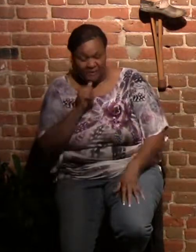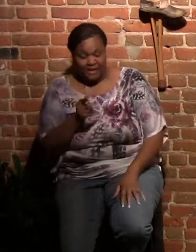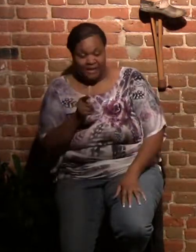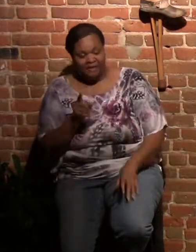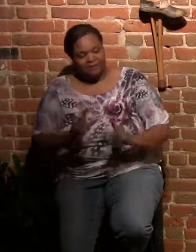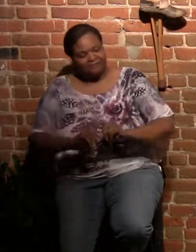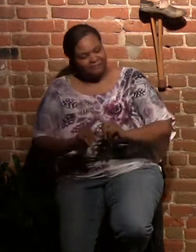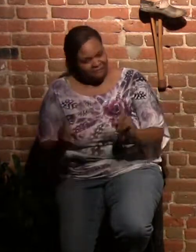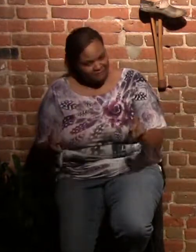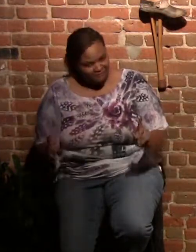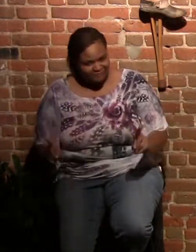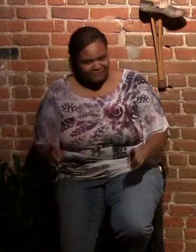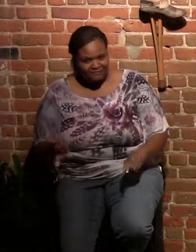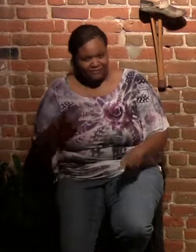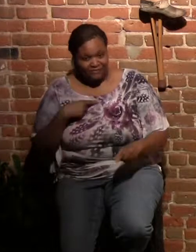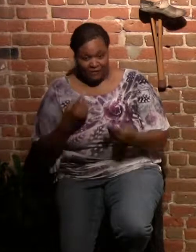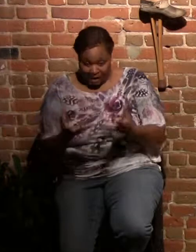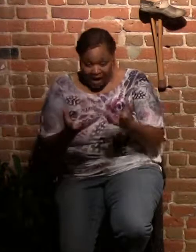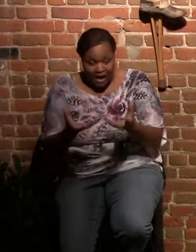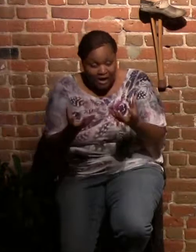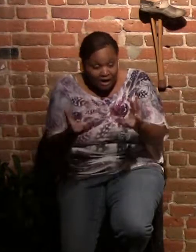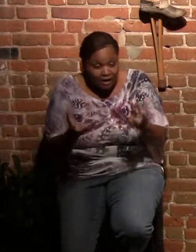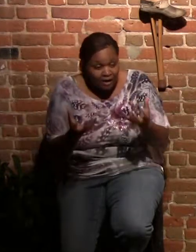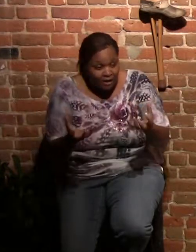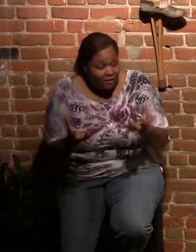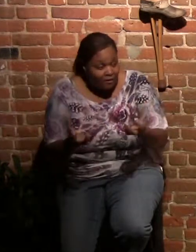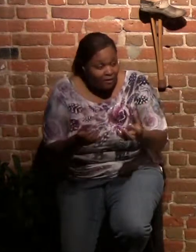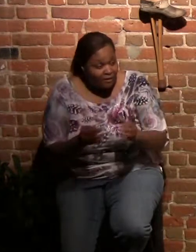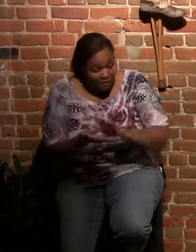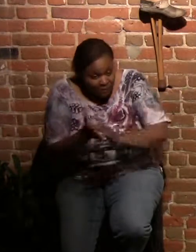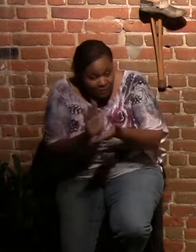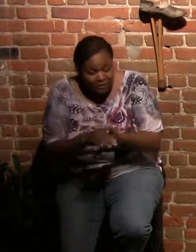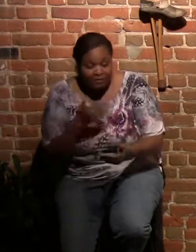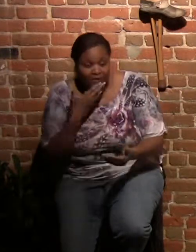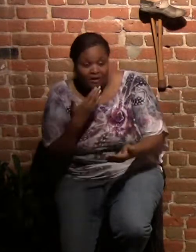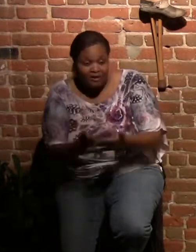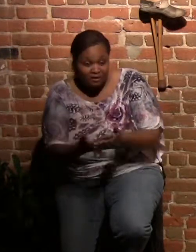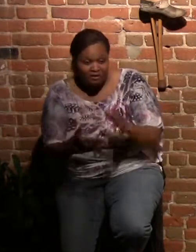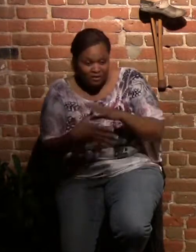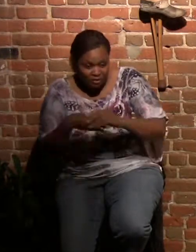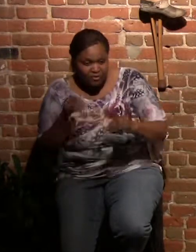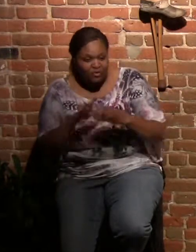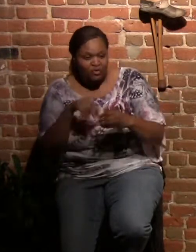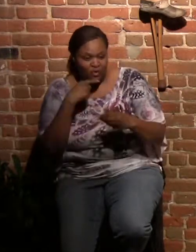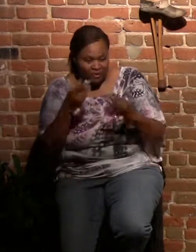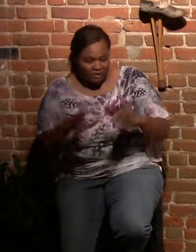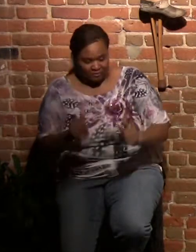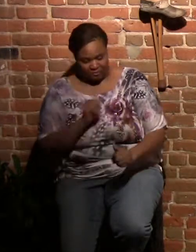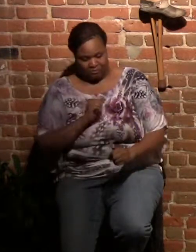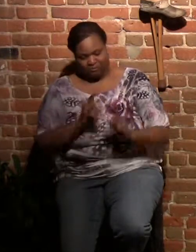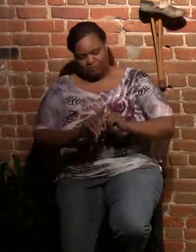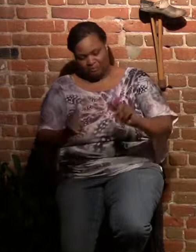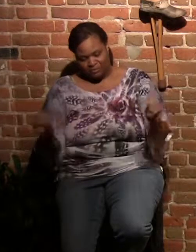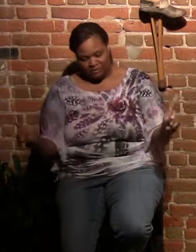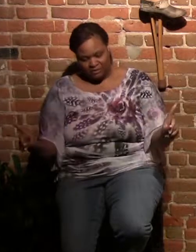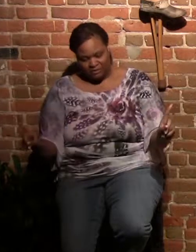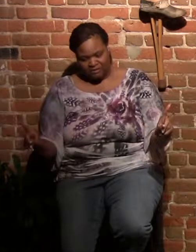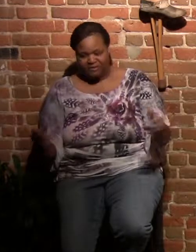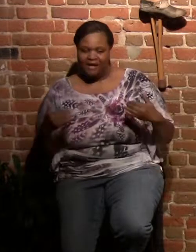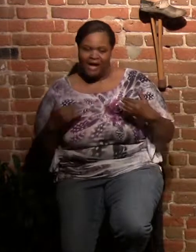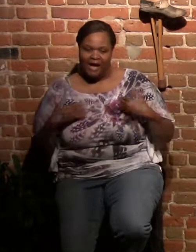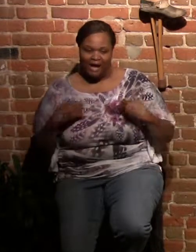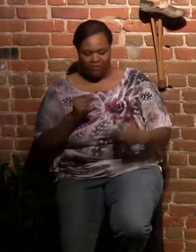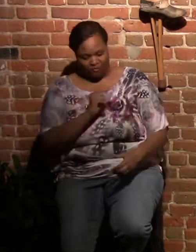And so I aspire to be a good Southern storyteller, but I'm going to have to work on it. But we have the